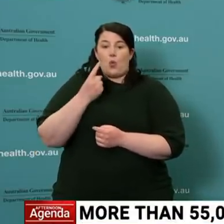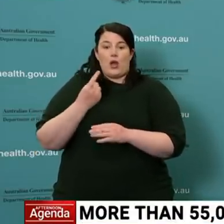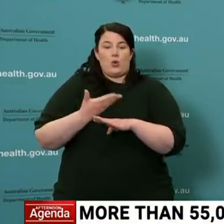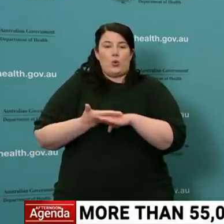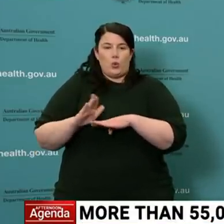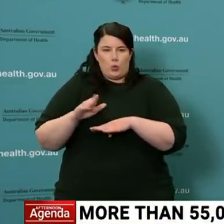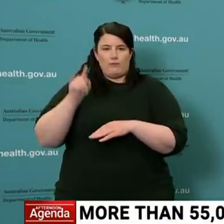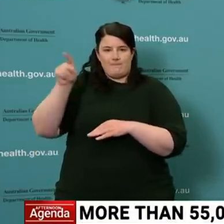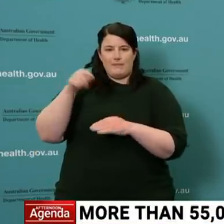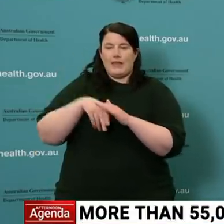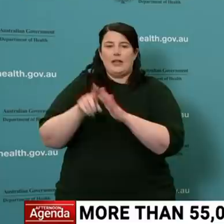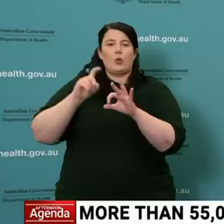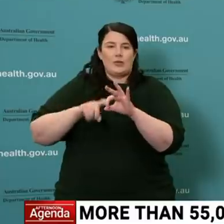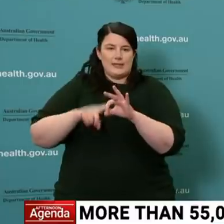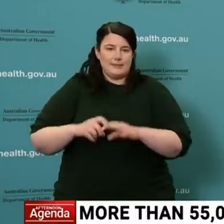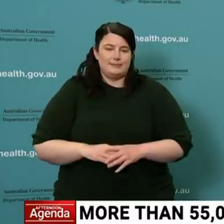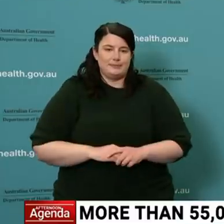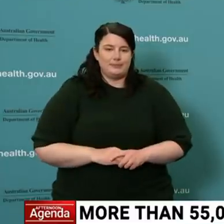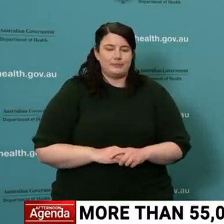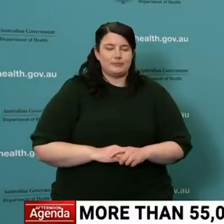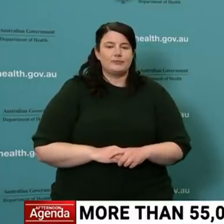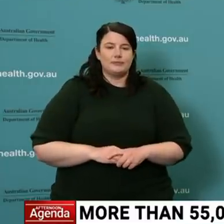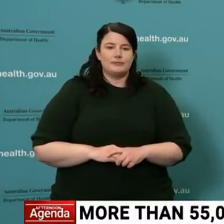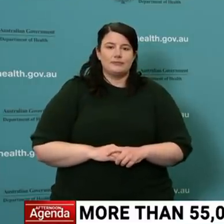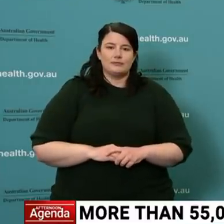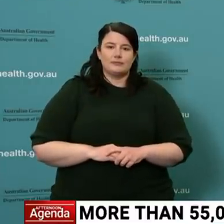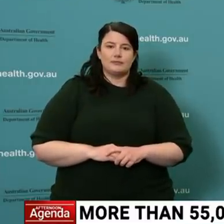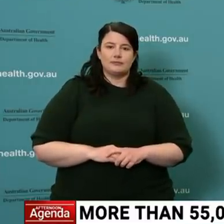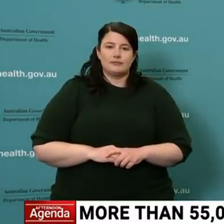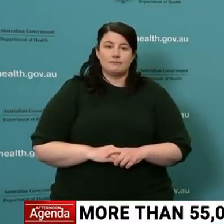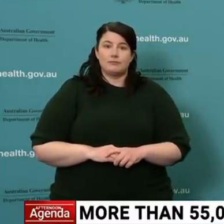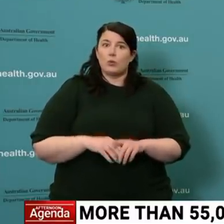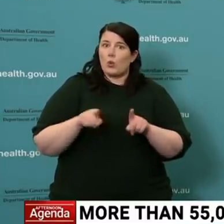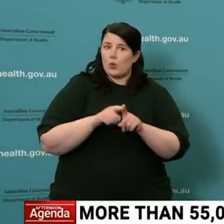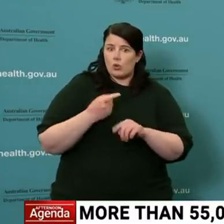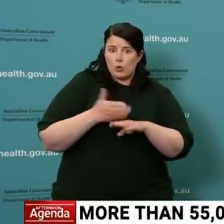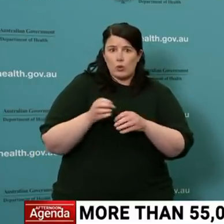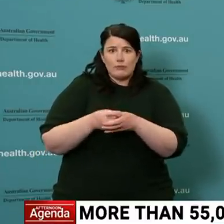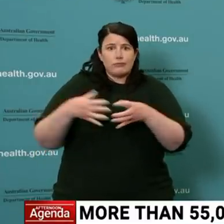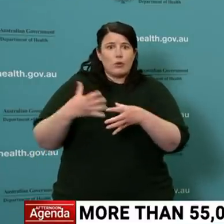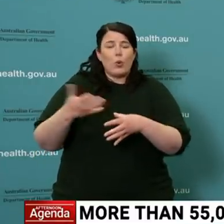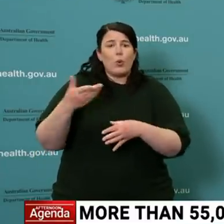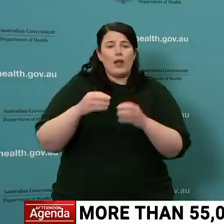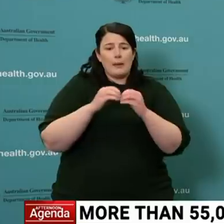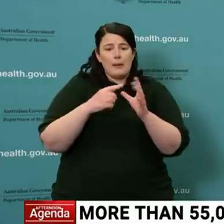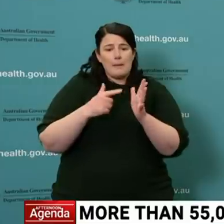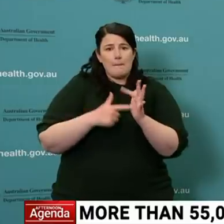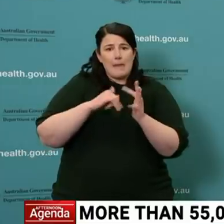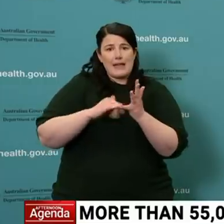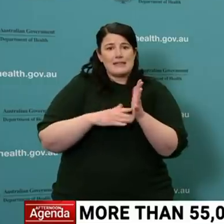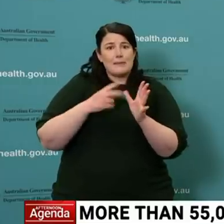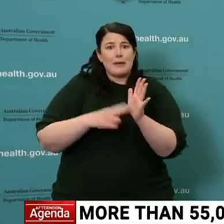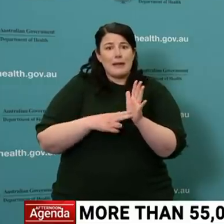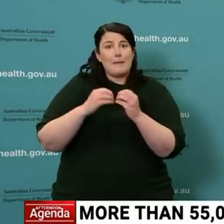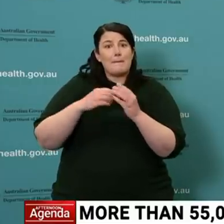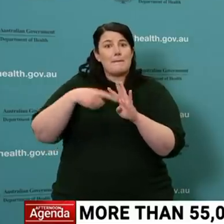We have also seen an increase in a small cluster down in Batemans Bay, which has